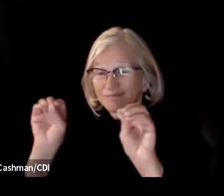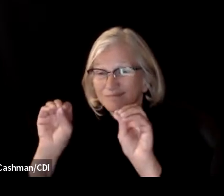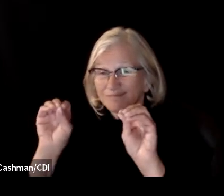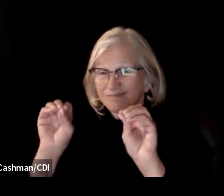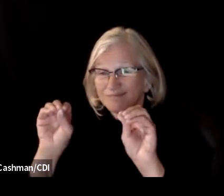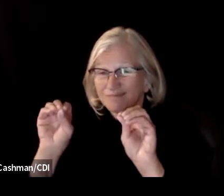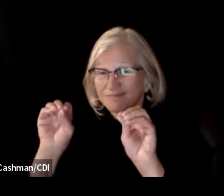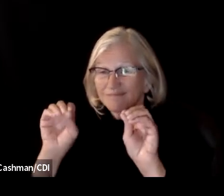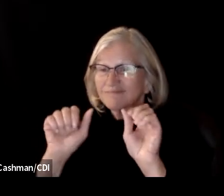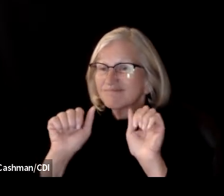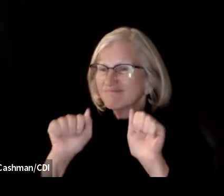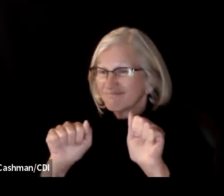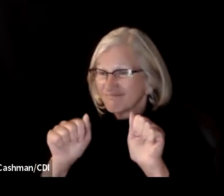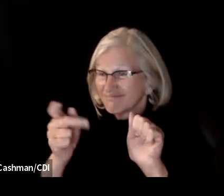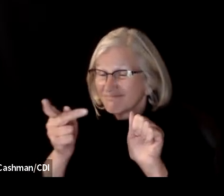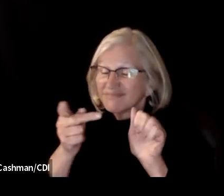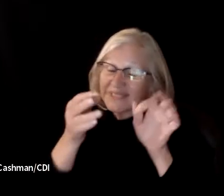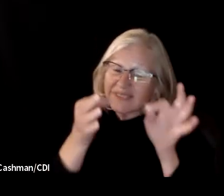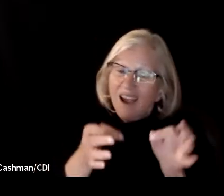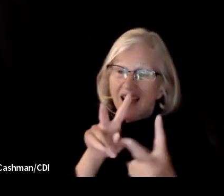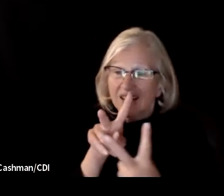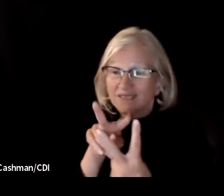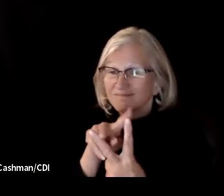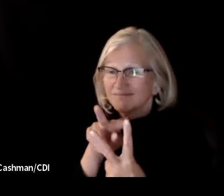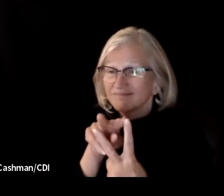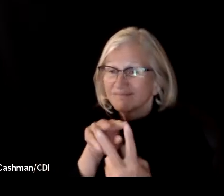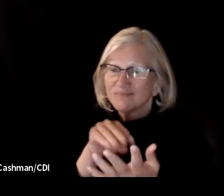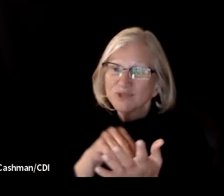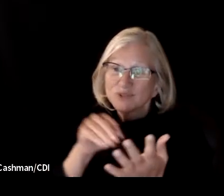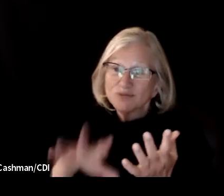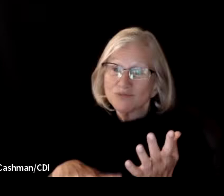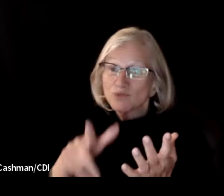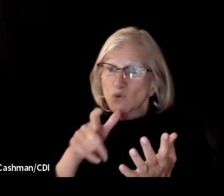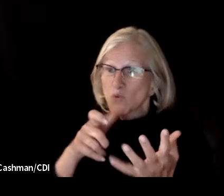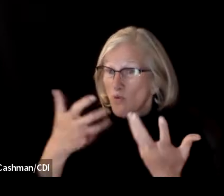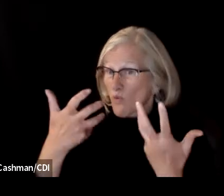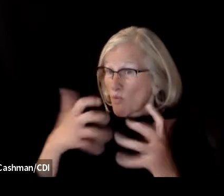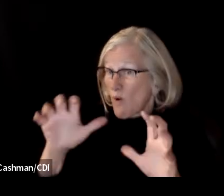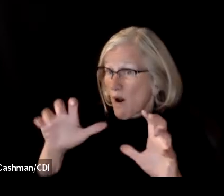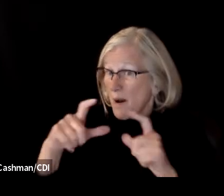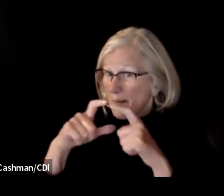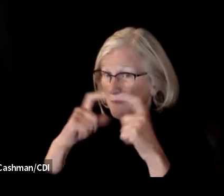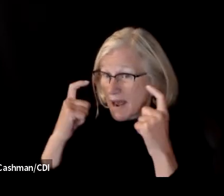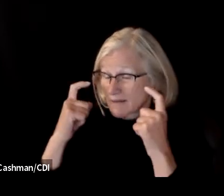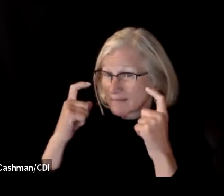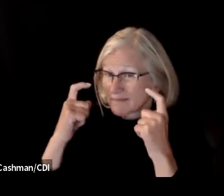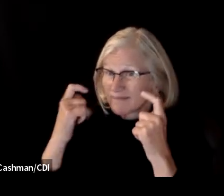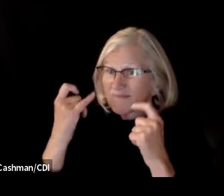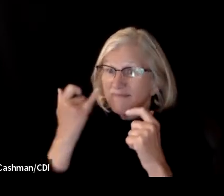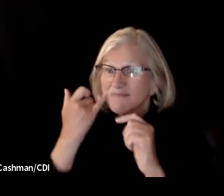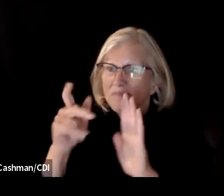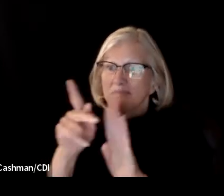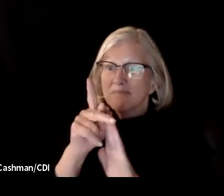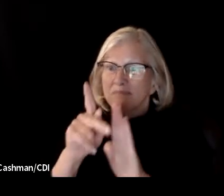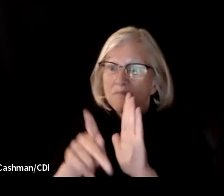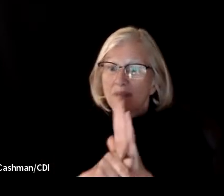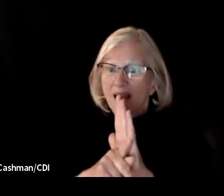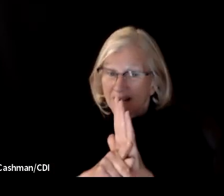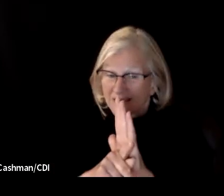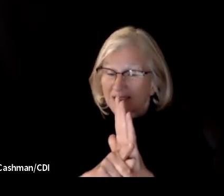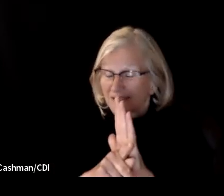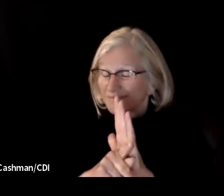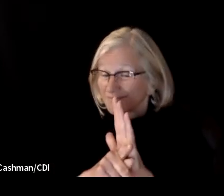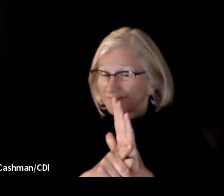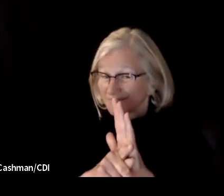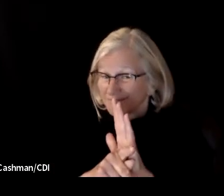about what that means for students or families who do not want to wear a mask if they have a masking policy. So that is something that will be decided at the